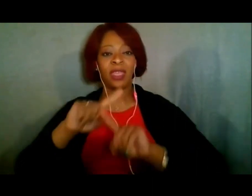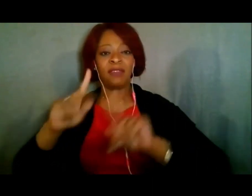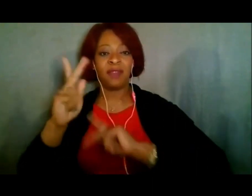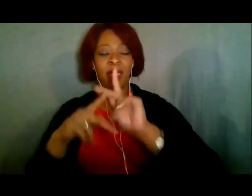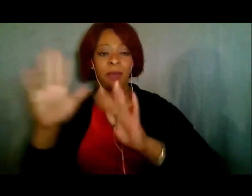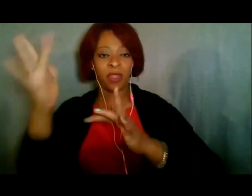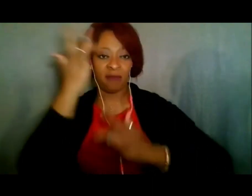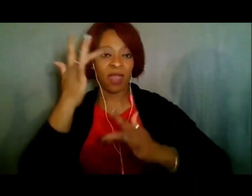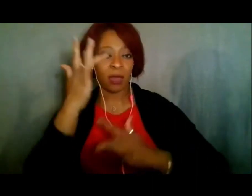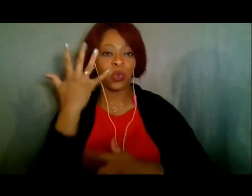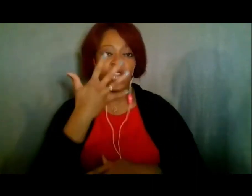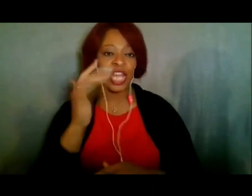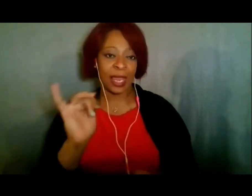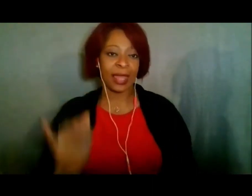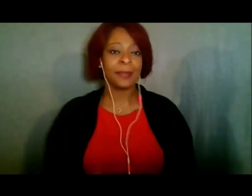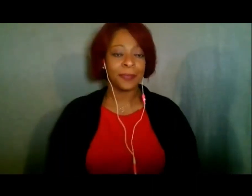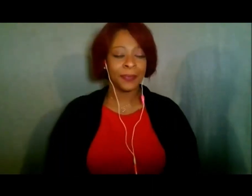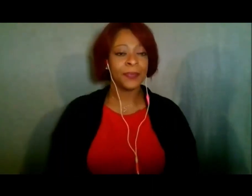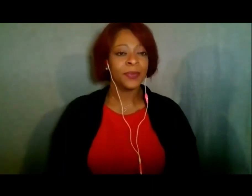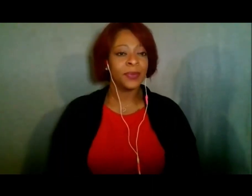viruses.